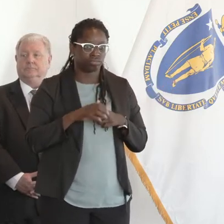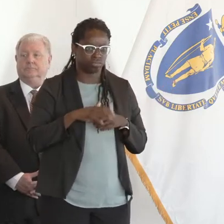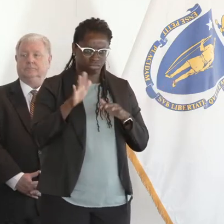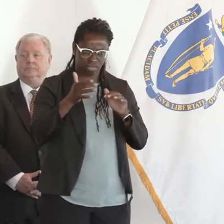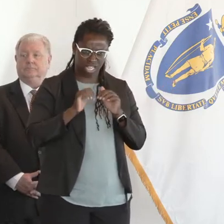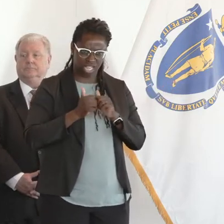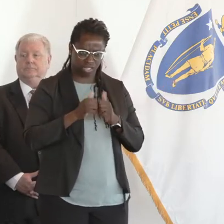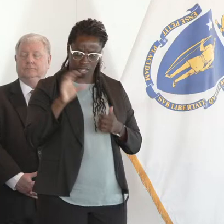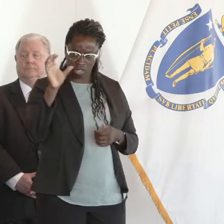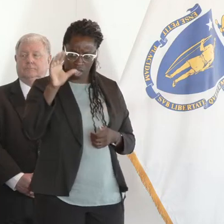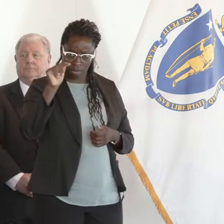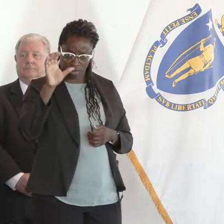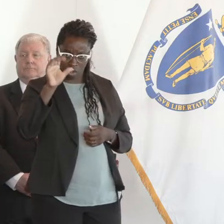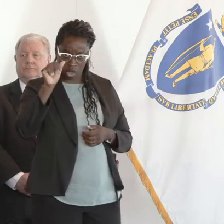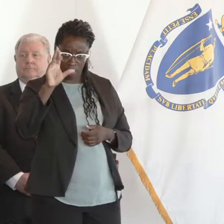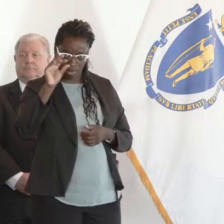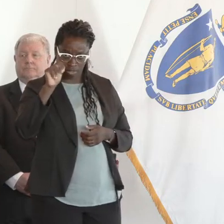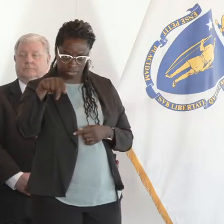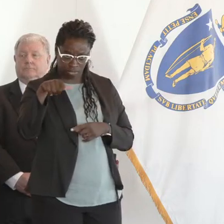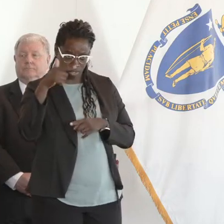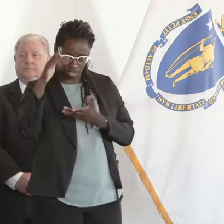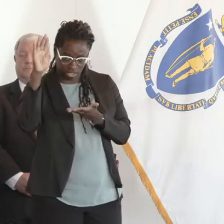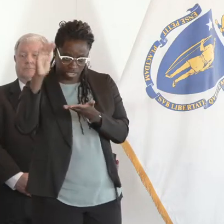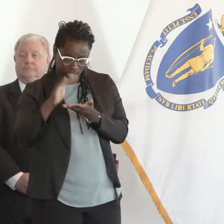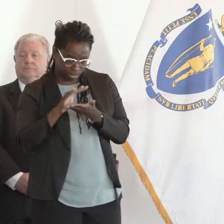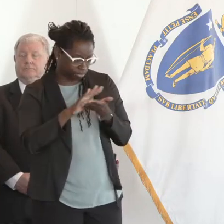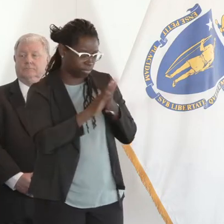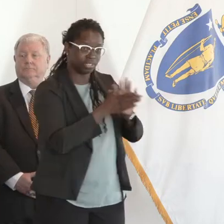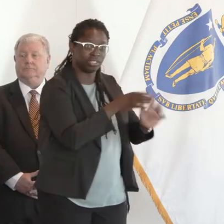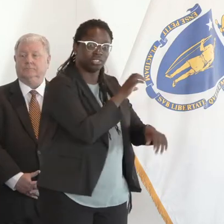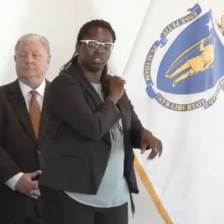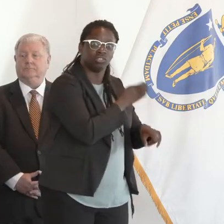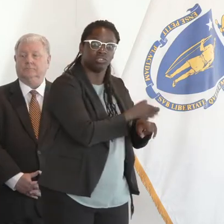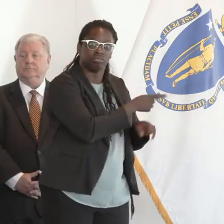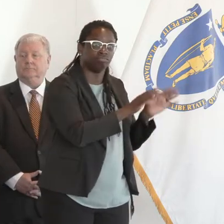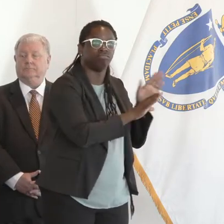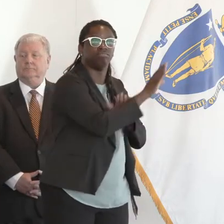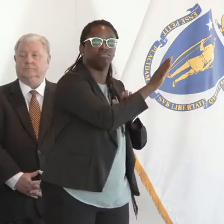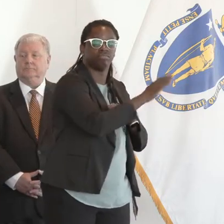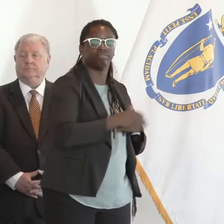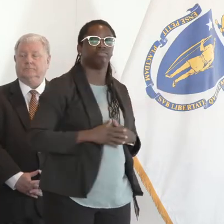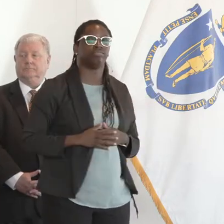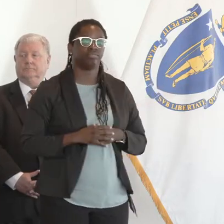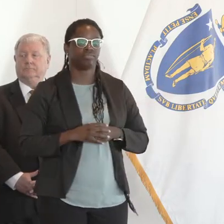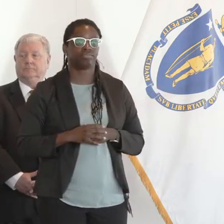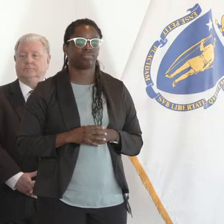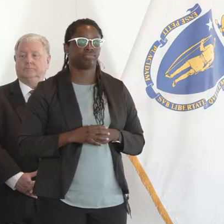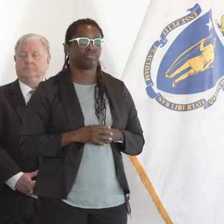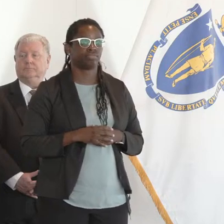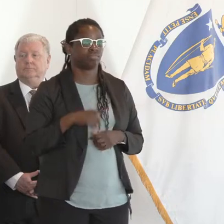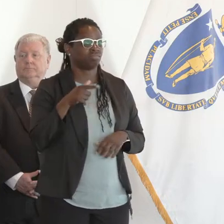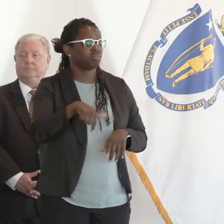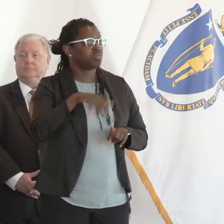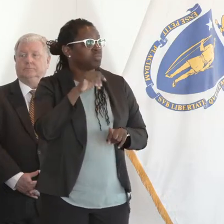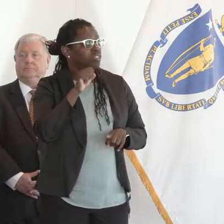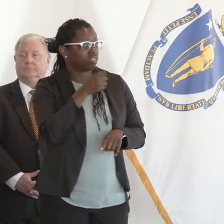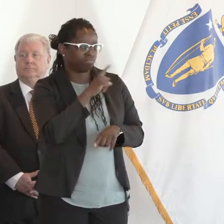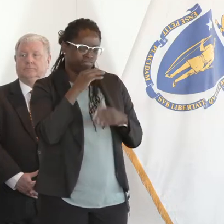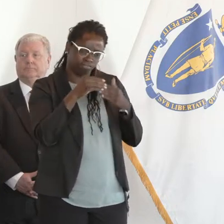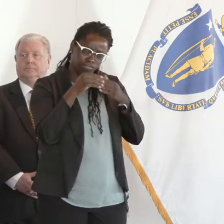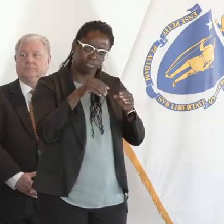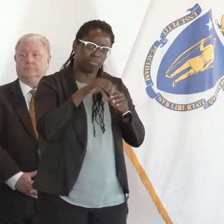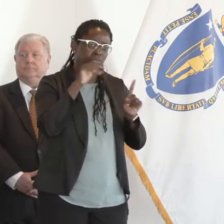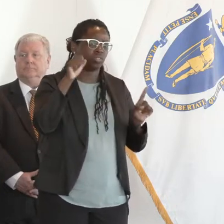grow. In Massachusetts, we're proud to be America's leader in offshore wind. We're even more proud